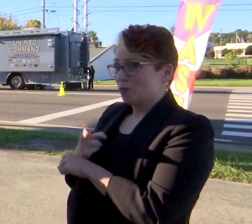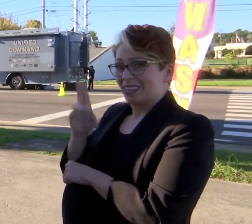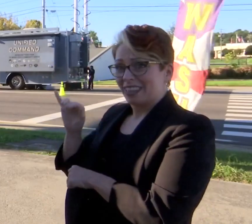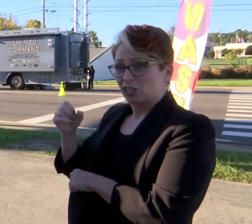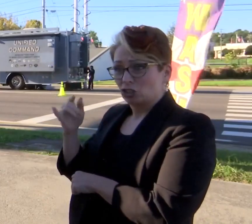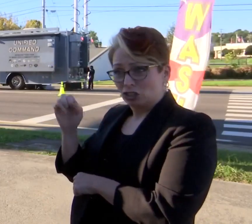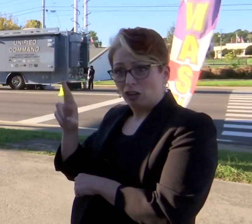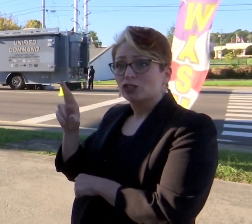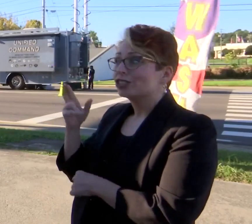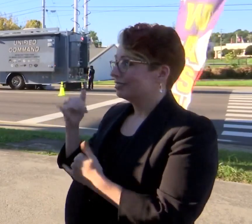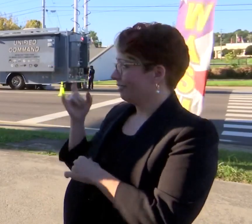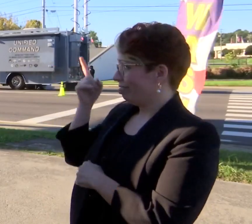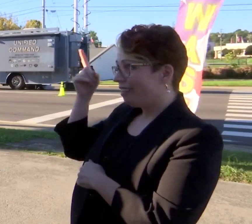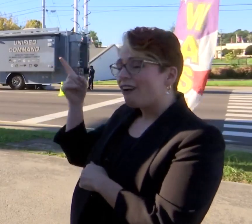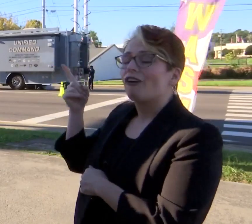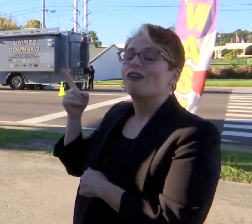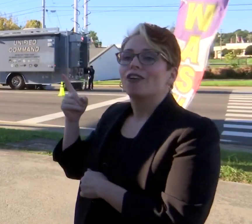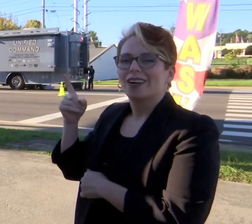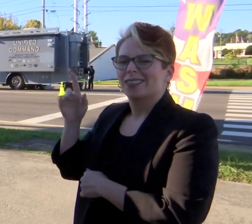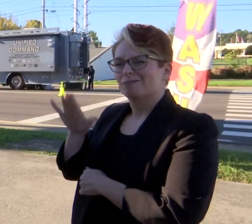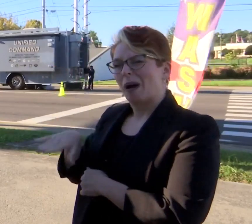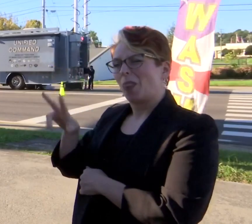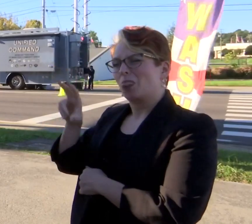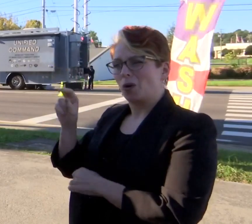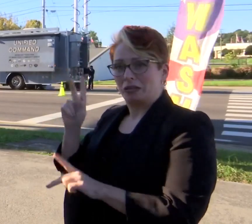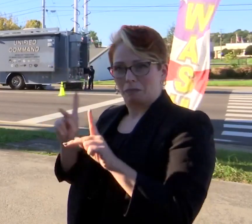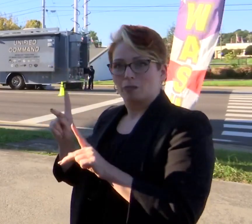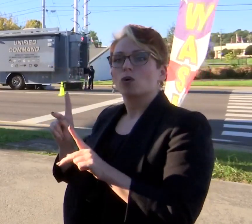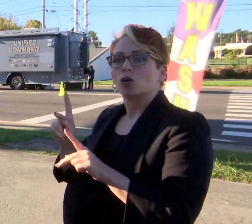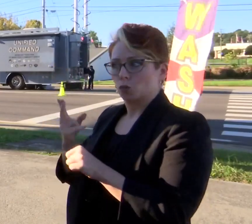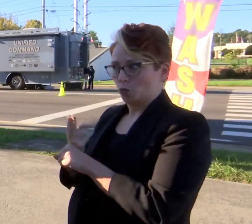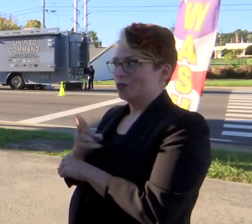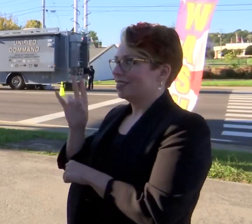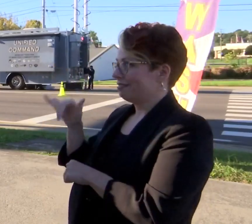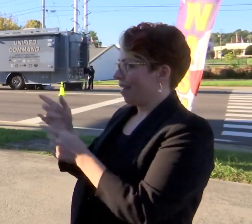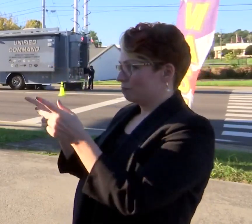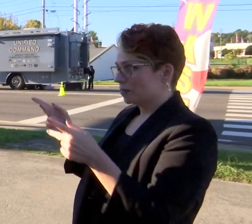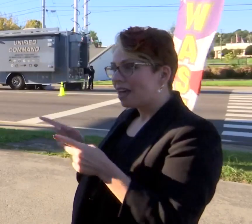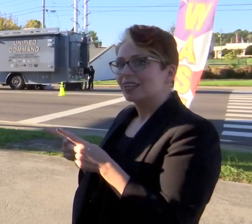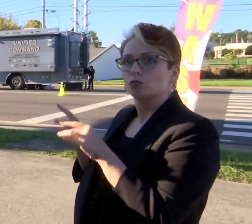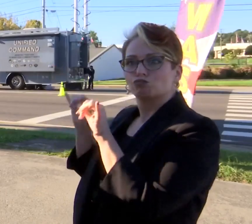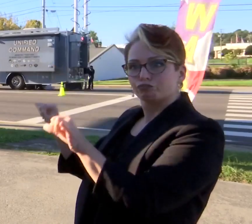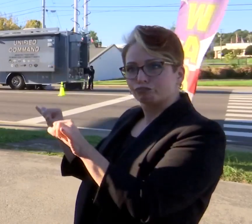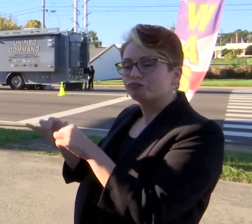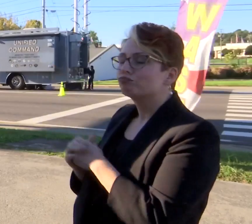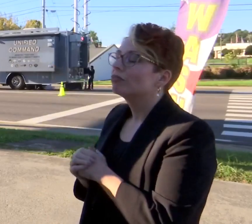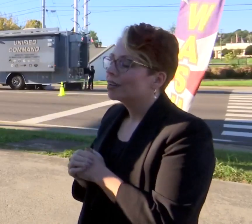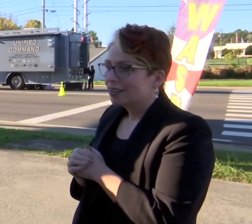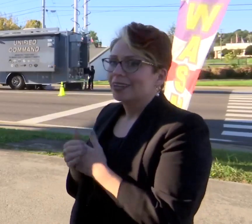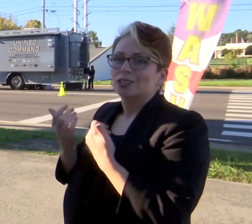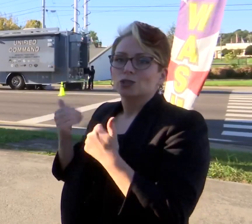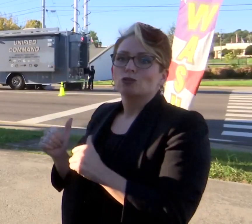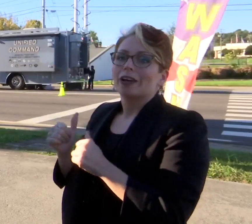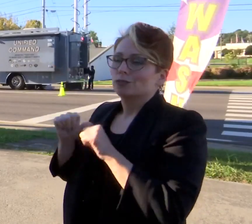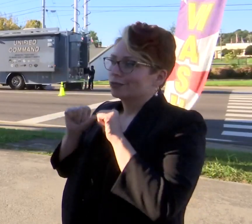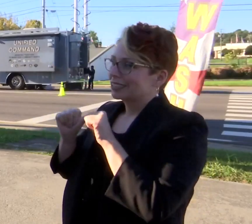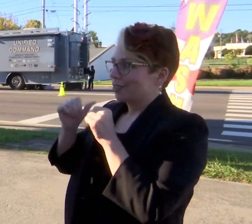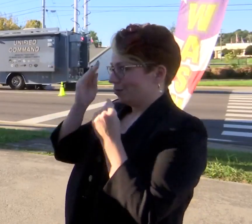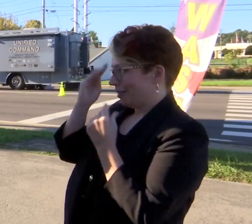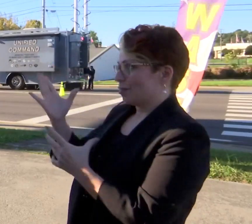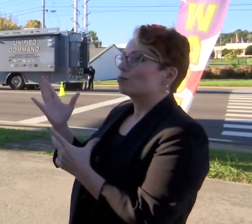people at that time using the shelter. Just trying to keep them up to date and comfort them and let them know about the timeline they might be working with